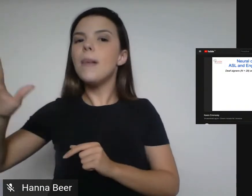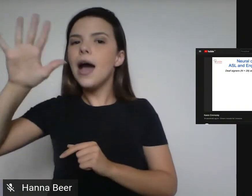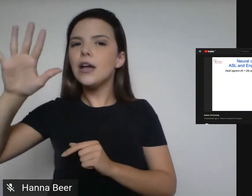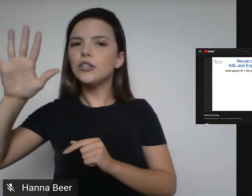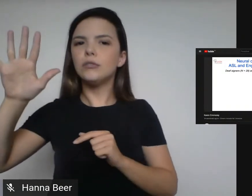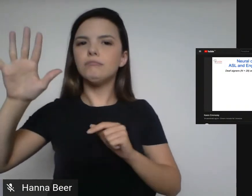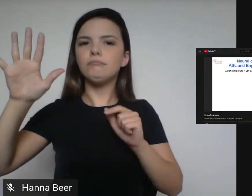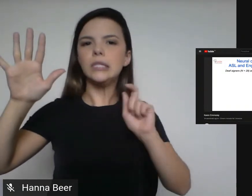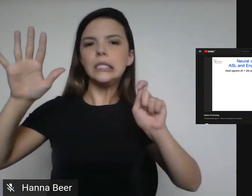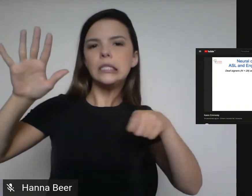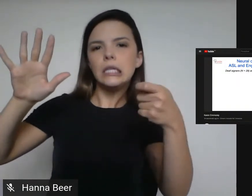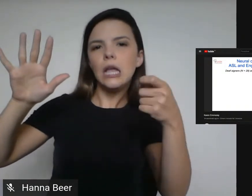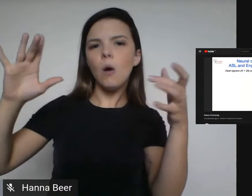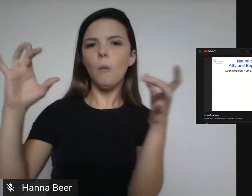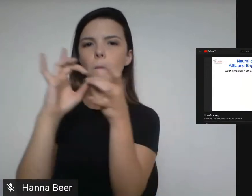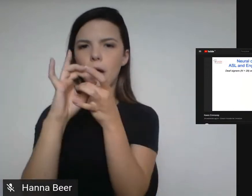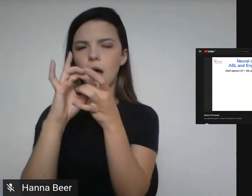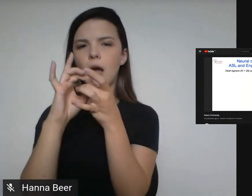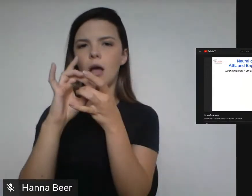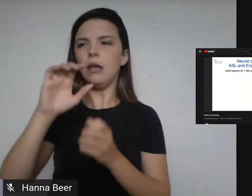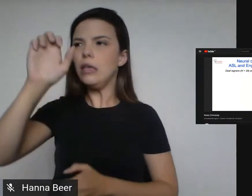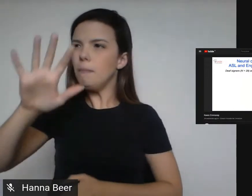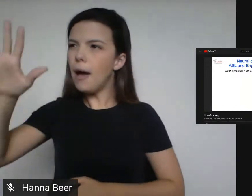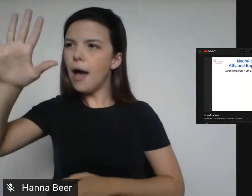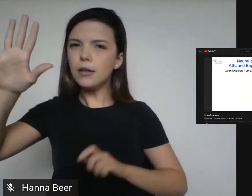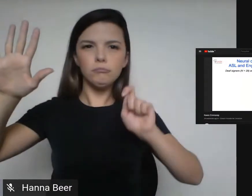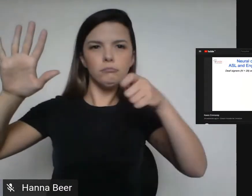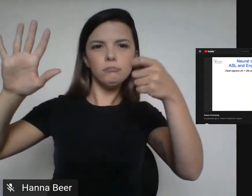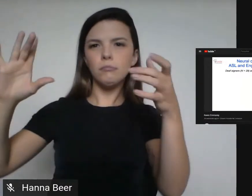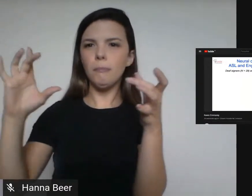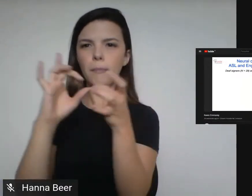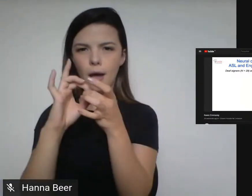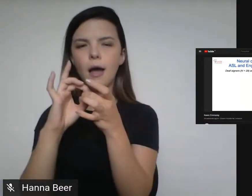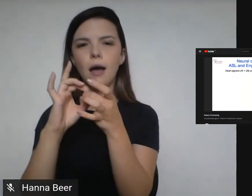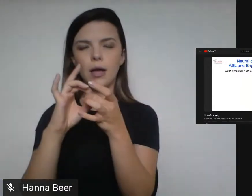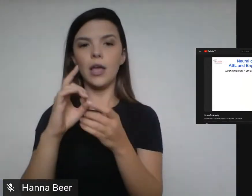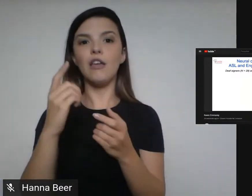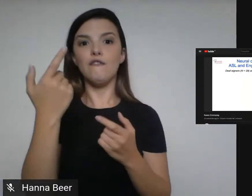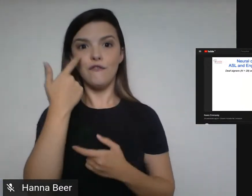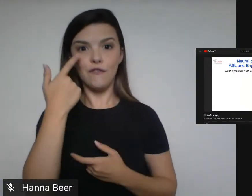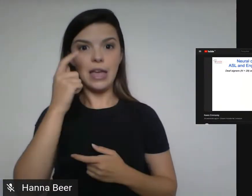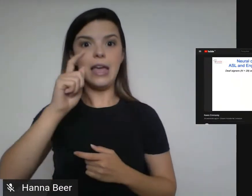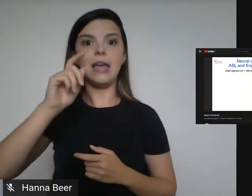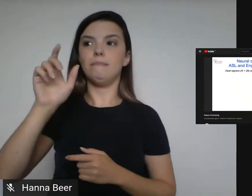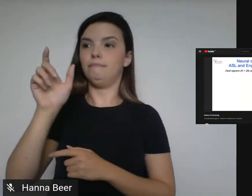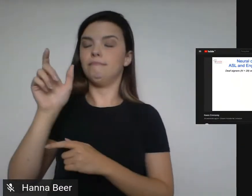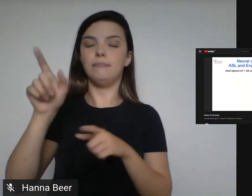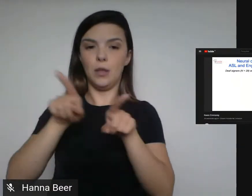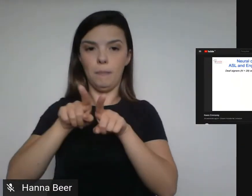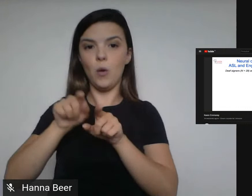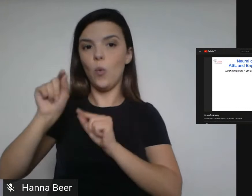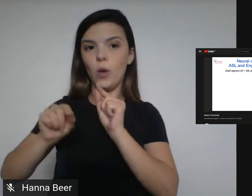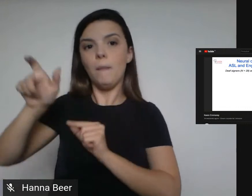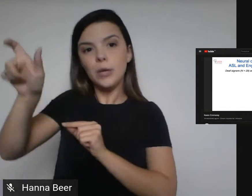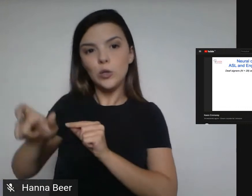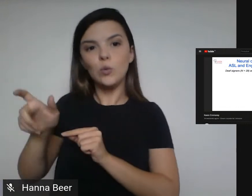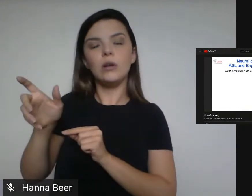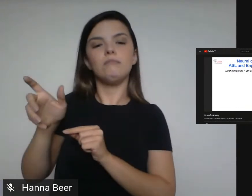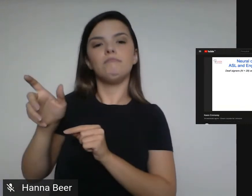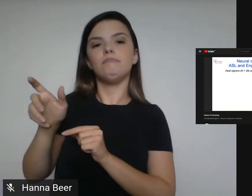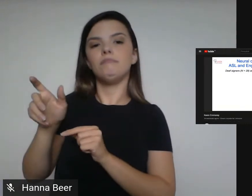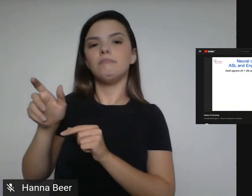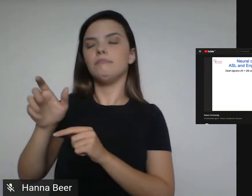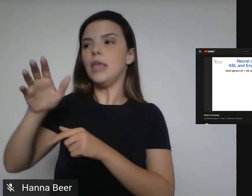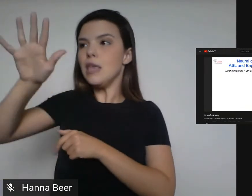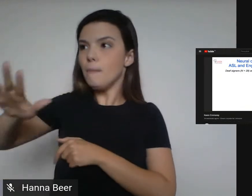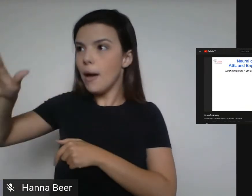the same thing, naming the same pictures in English. And we're going to look to see when they're performing this lexical production task, do